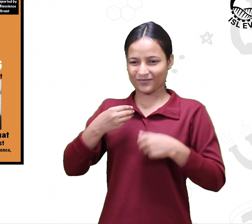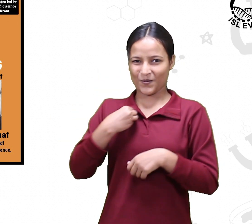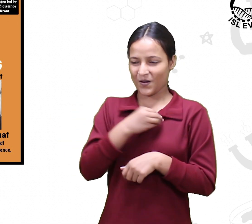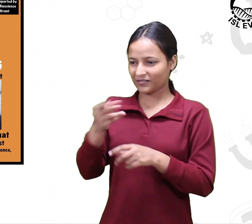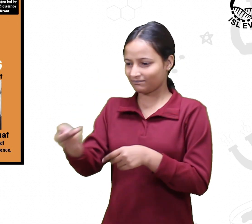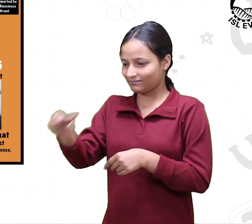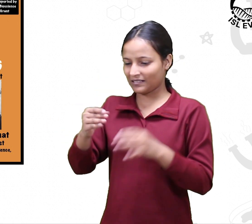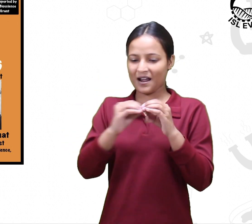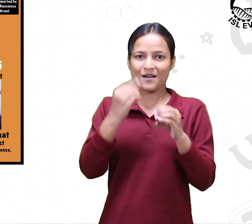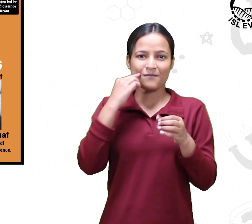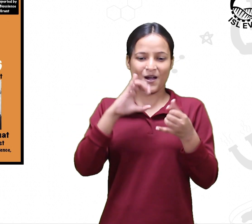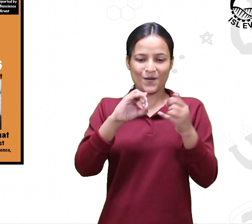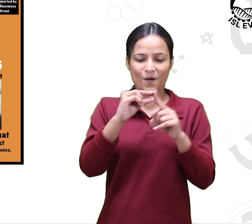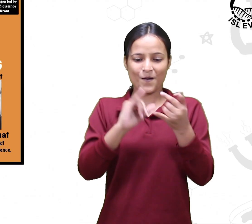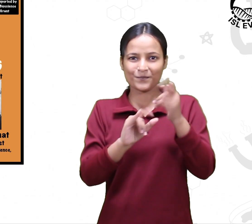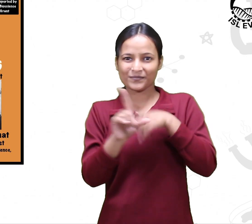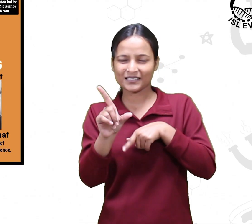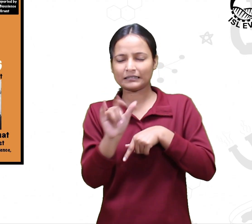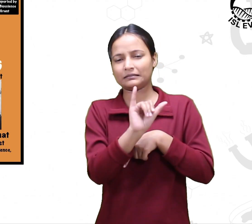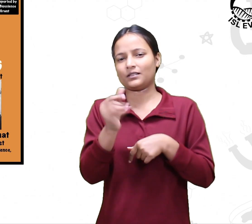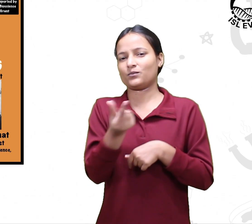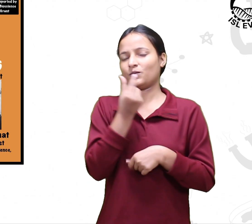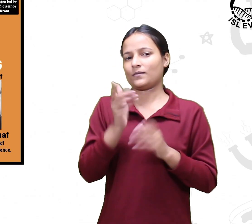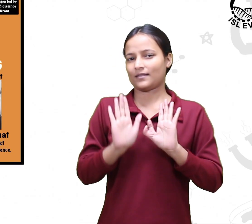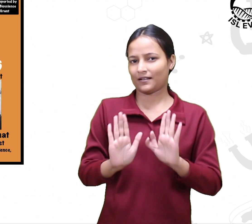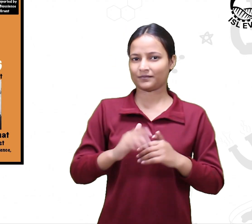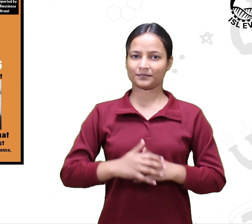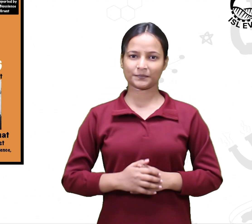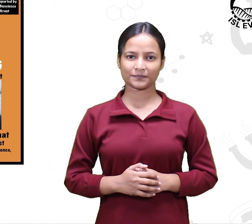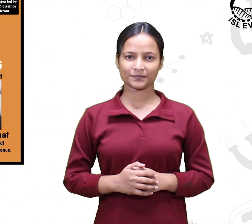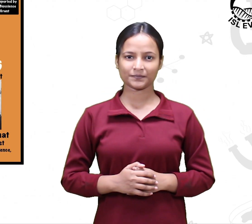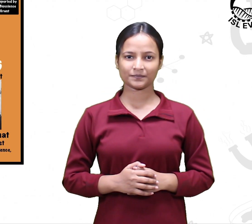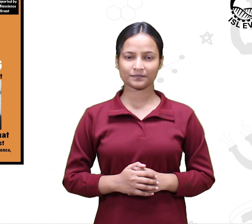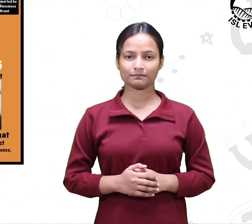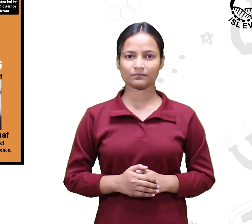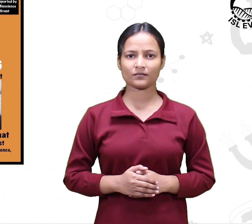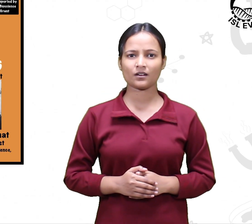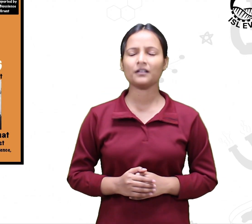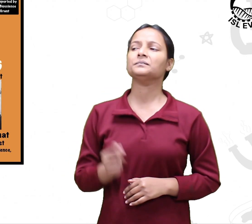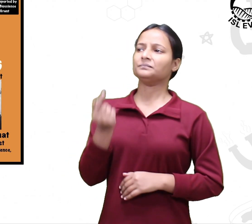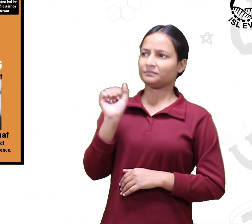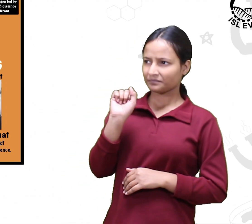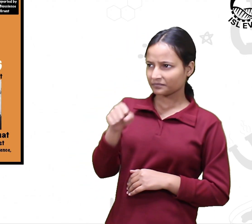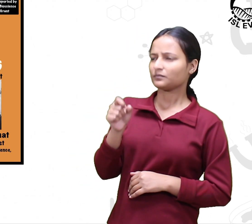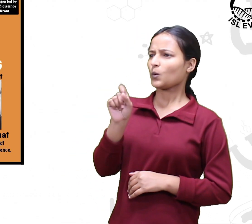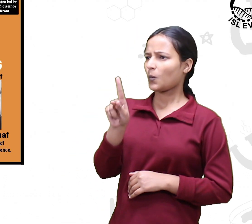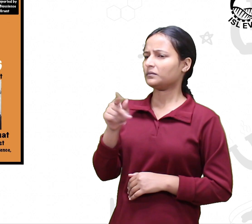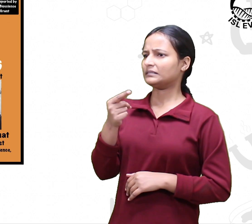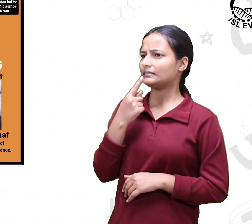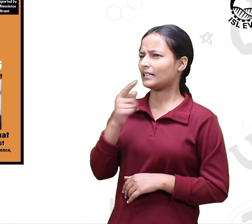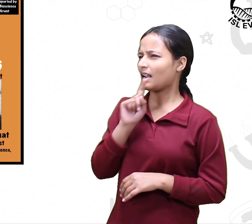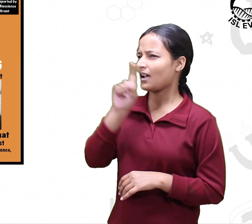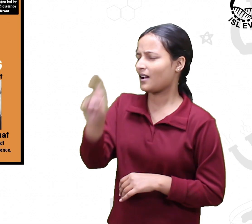from biopsies and so on. You said you use microscopes. So I'm sure that there are certain kind of advanced microscopes that you might